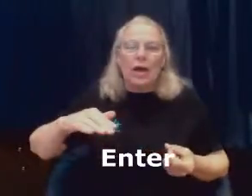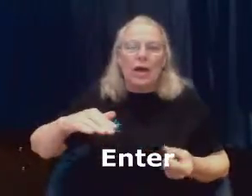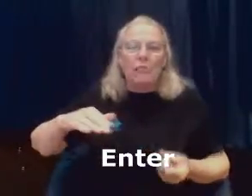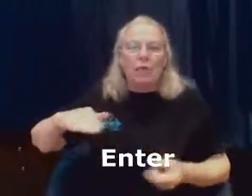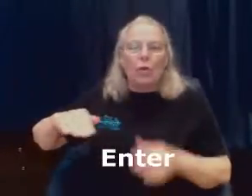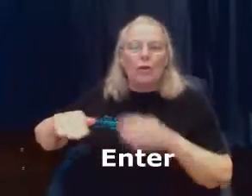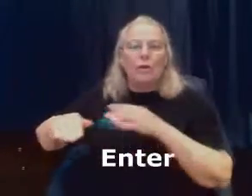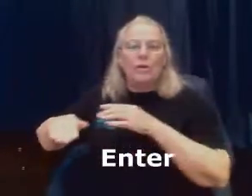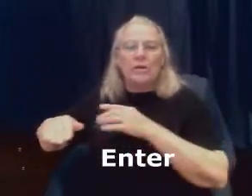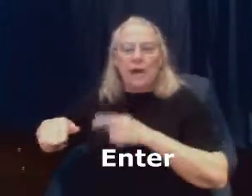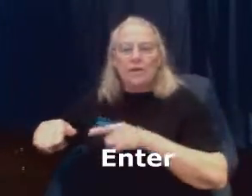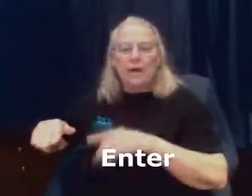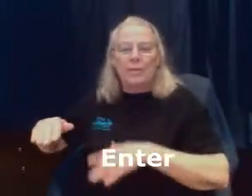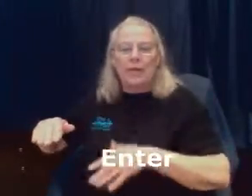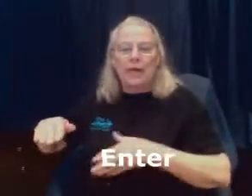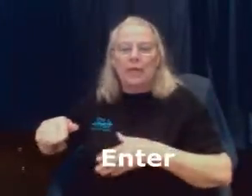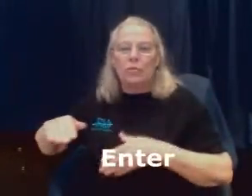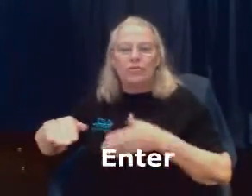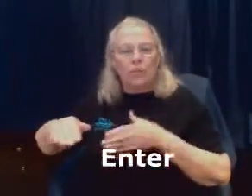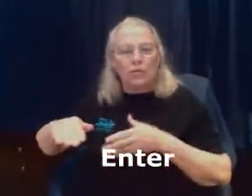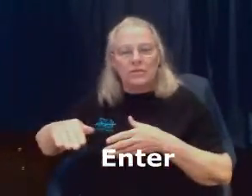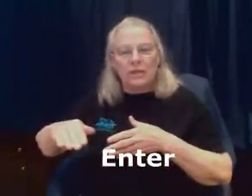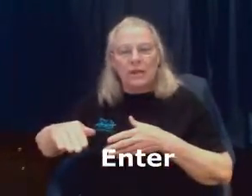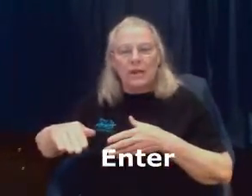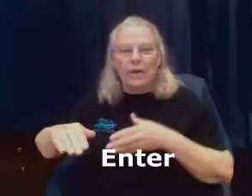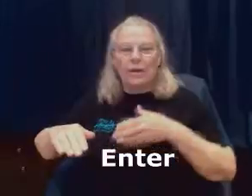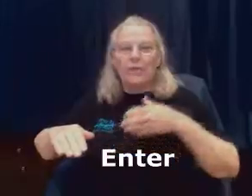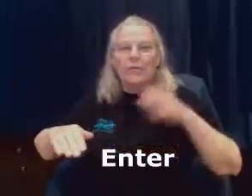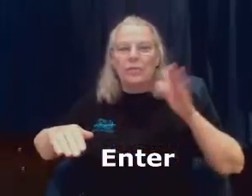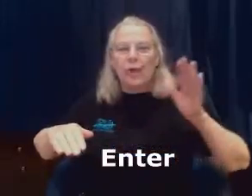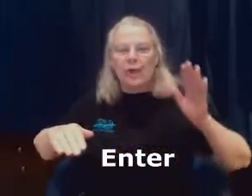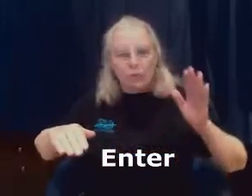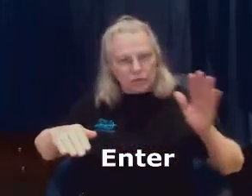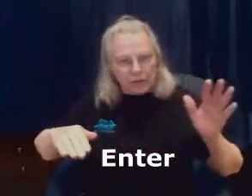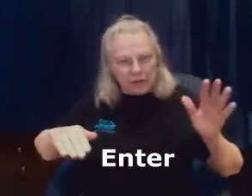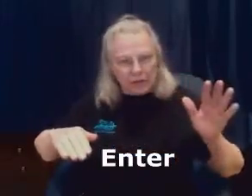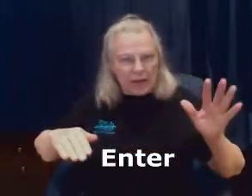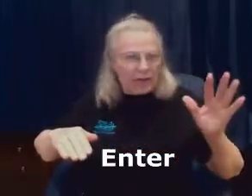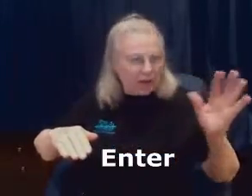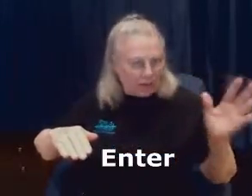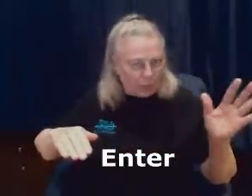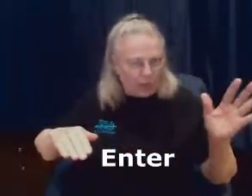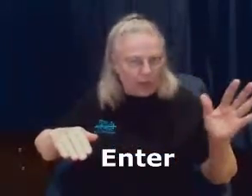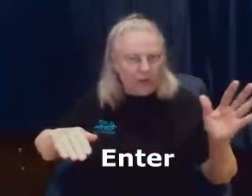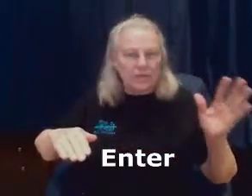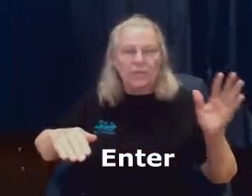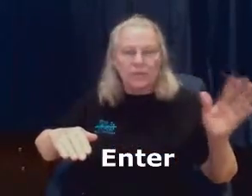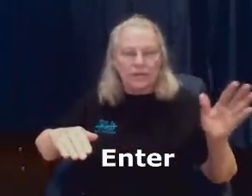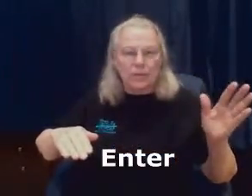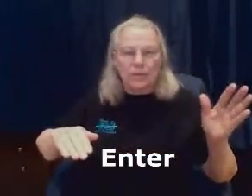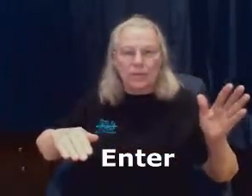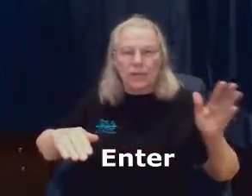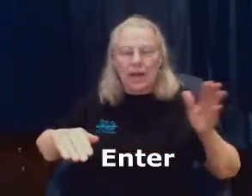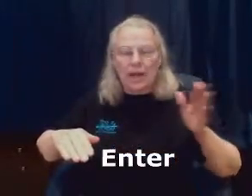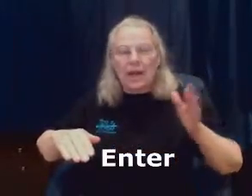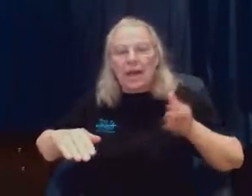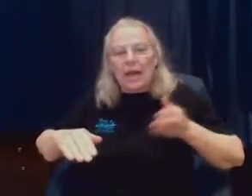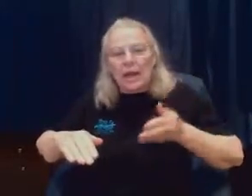have your non-dominant hand, which forms a barrier, and your dominant hand, I'm right-handed, so that's my dominant hand, it